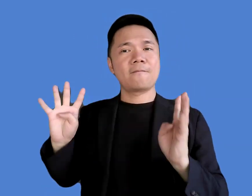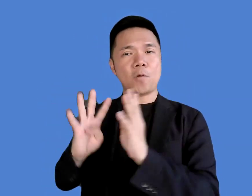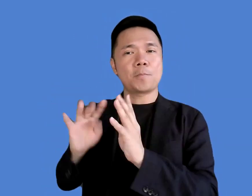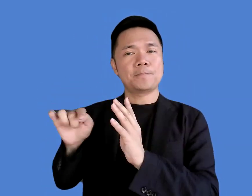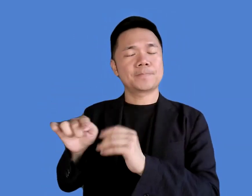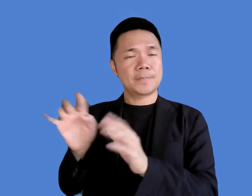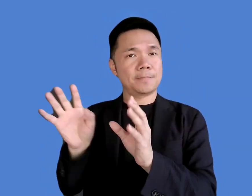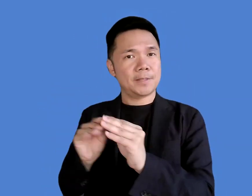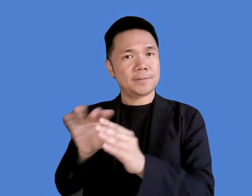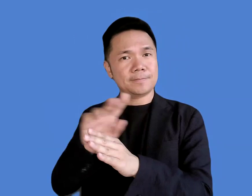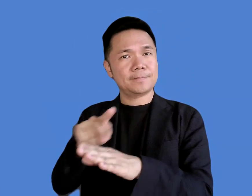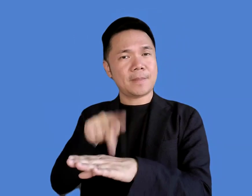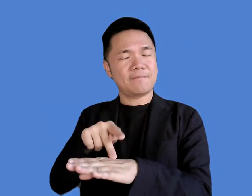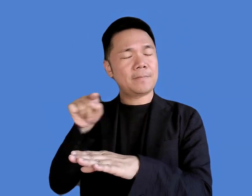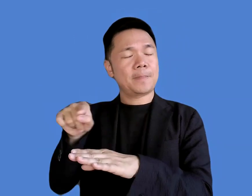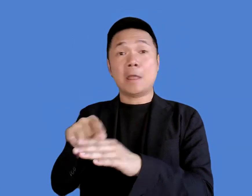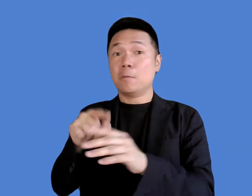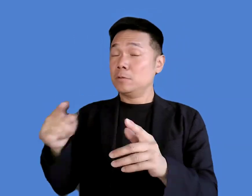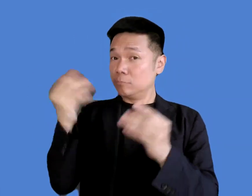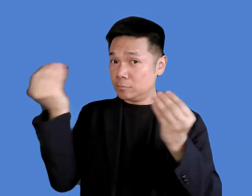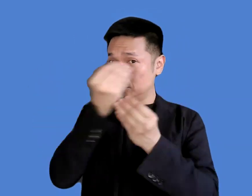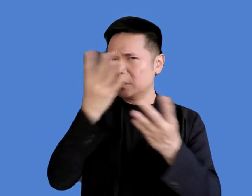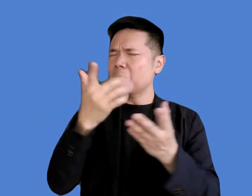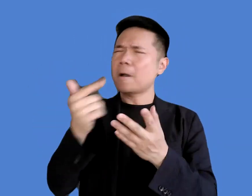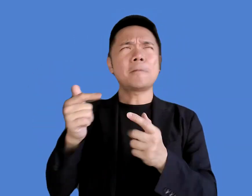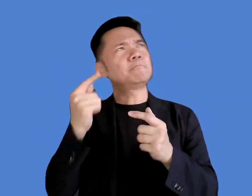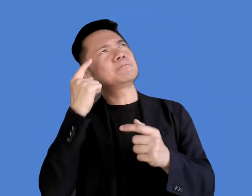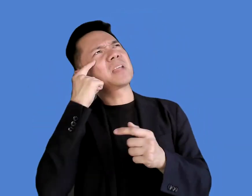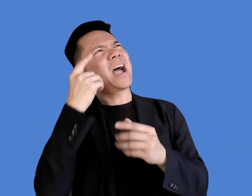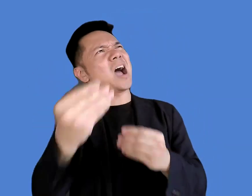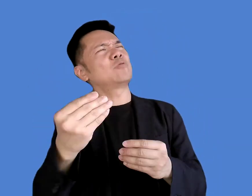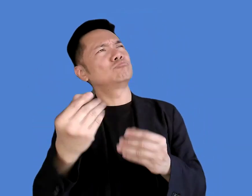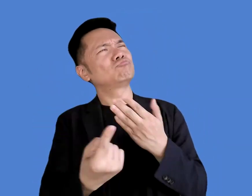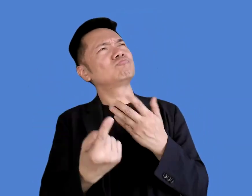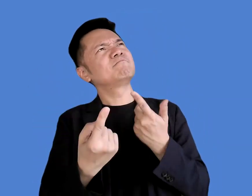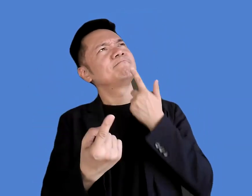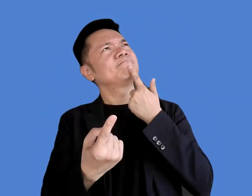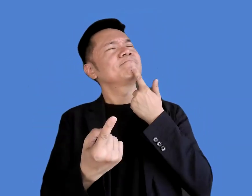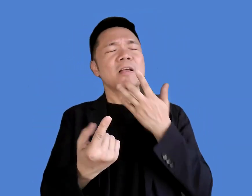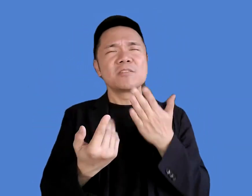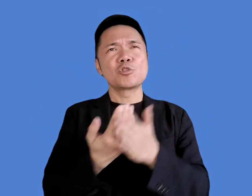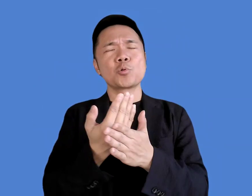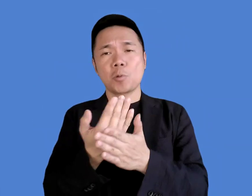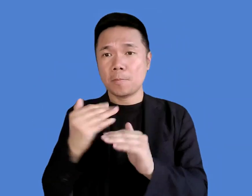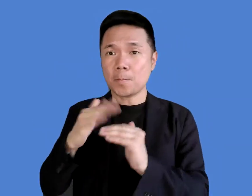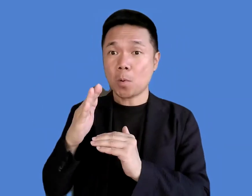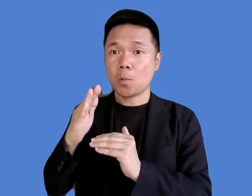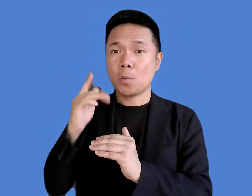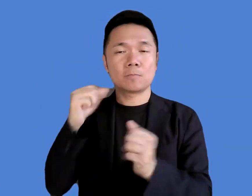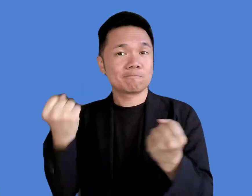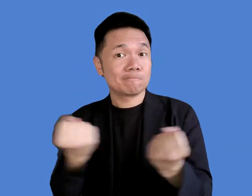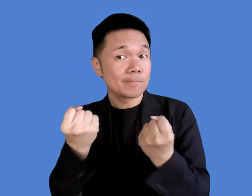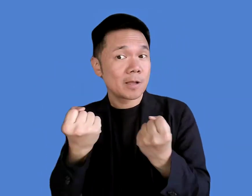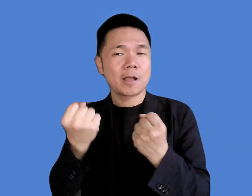the trends and we said, what is still valid? What is new? Where do we still need more action? What are the